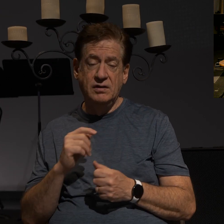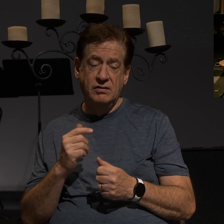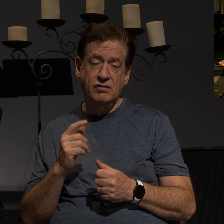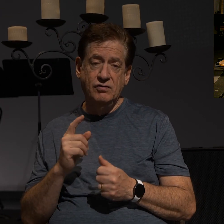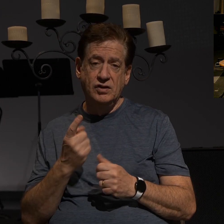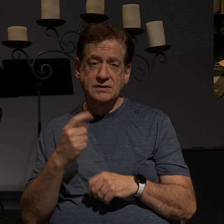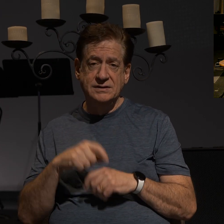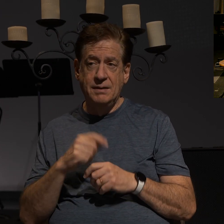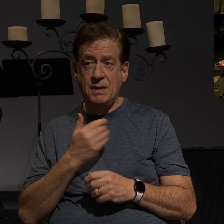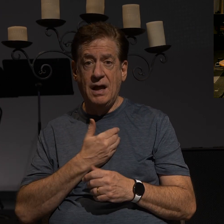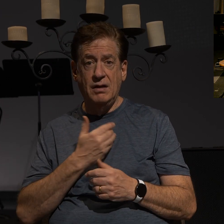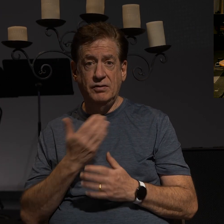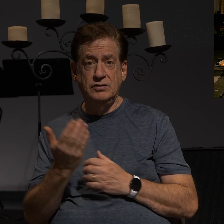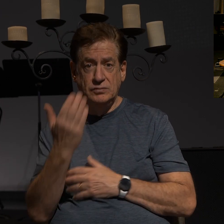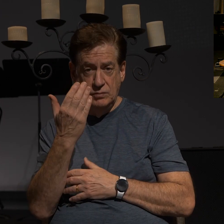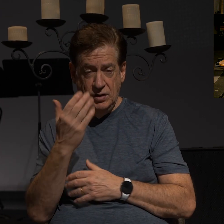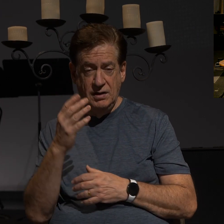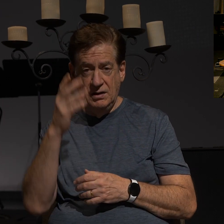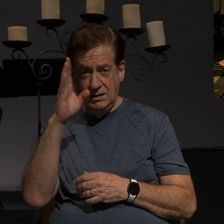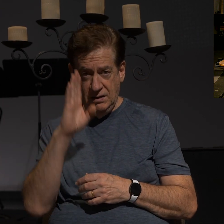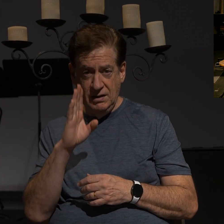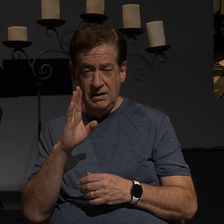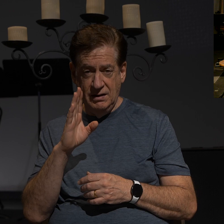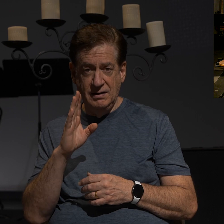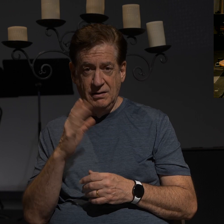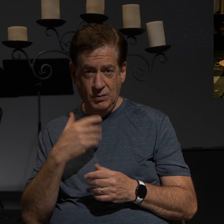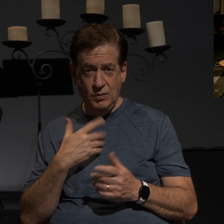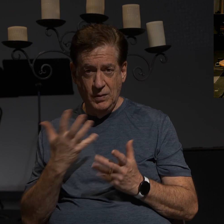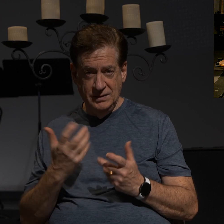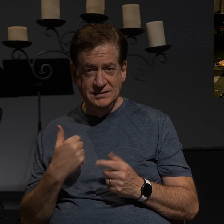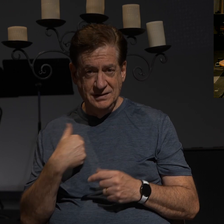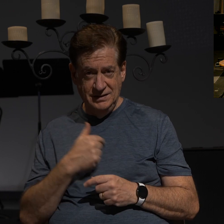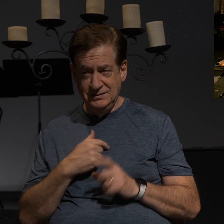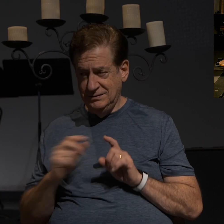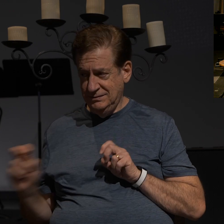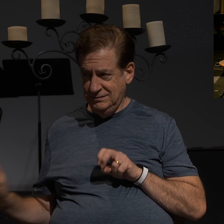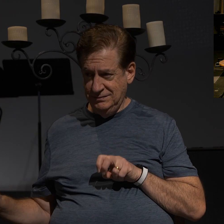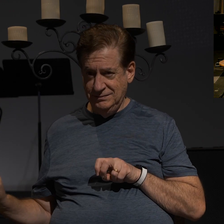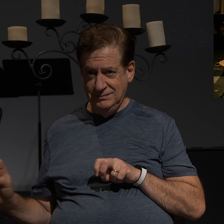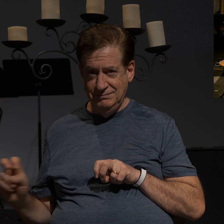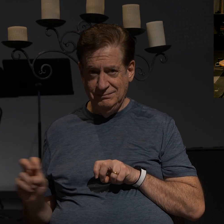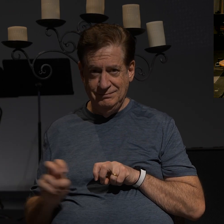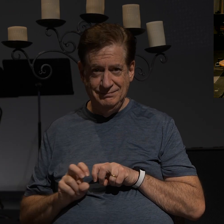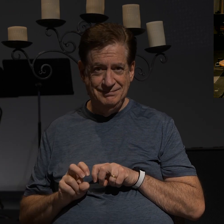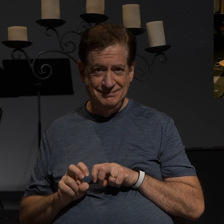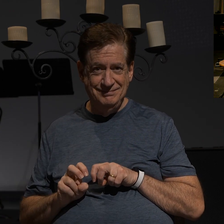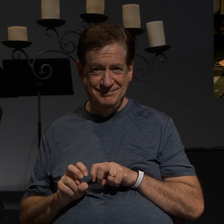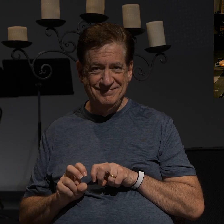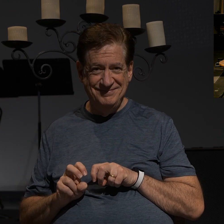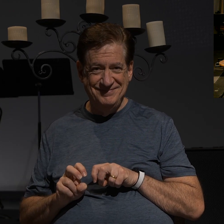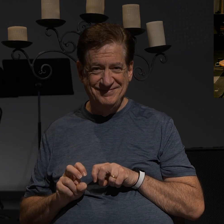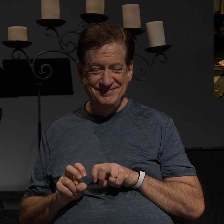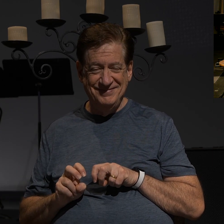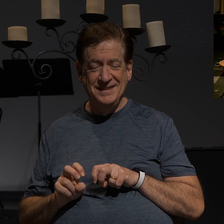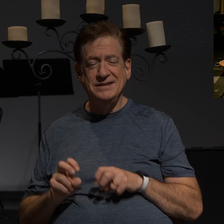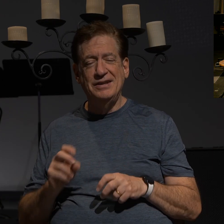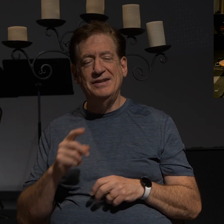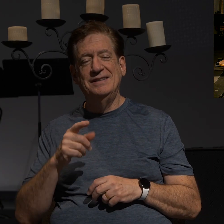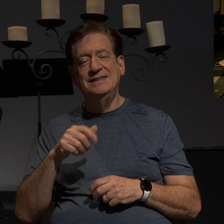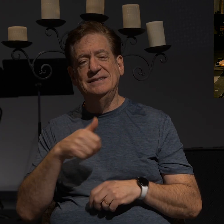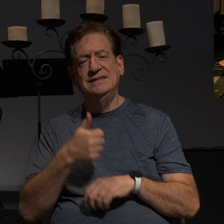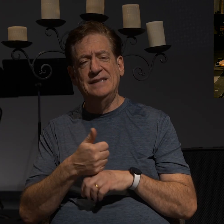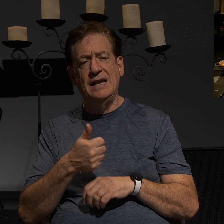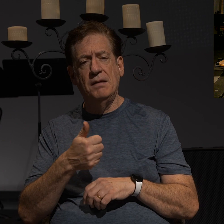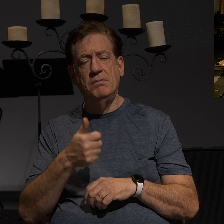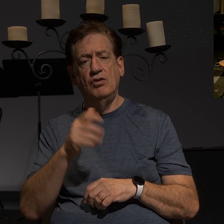say God is asking Israel to slide back over, to slide back over. And so here's our setup. If you have your